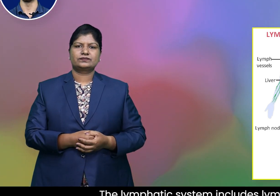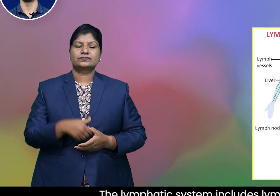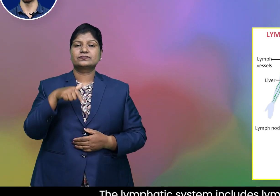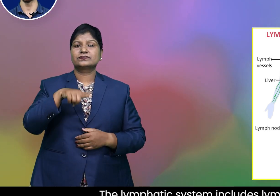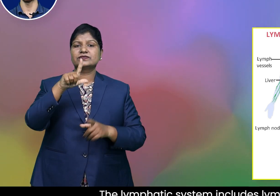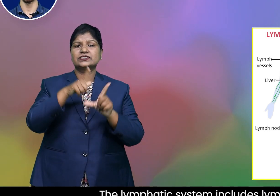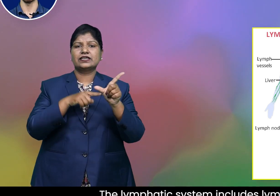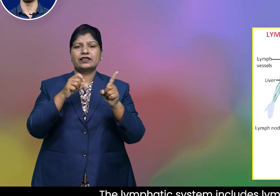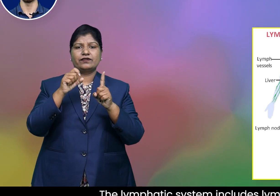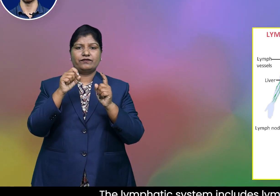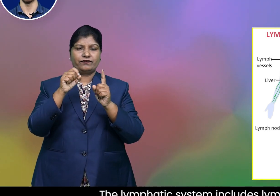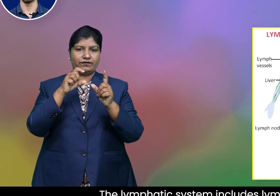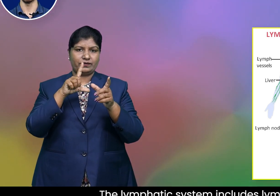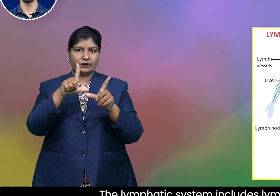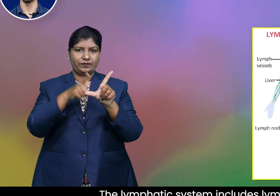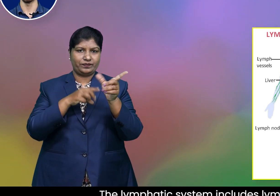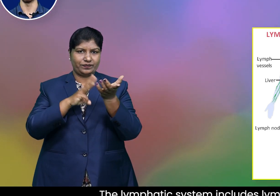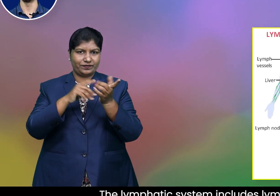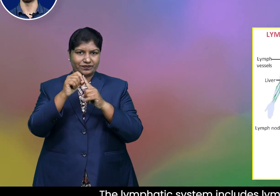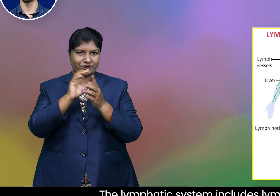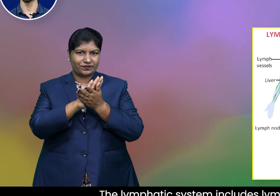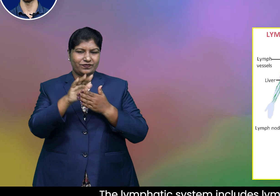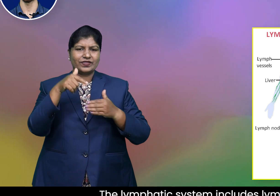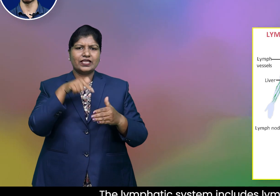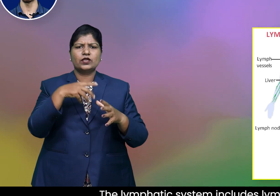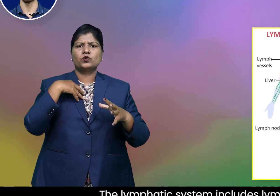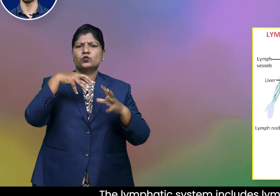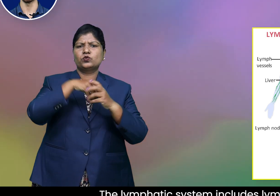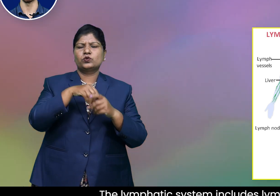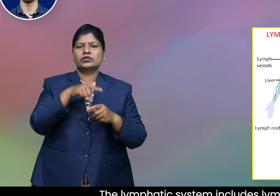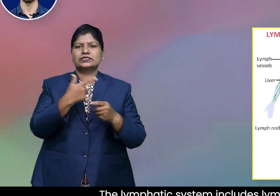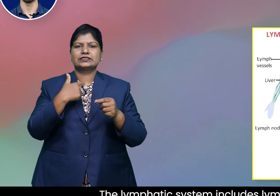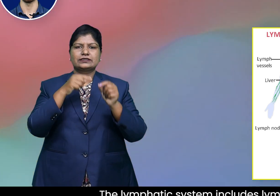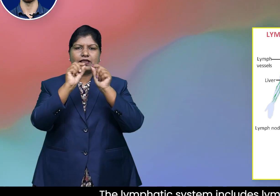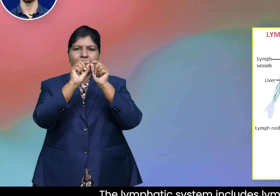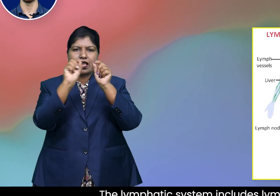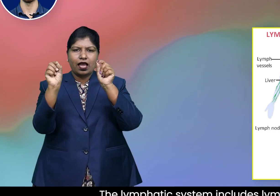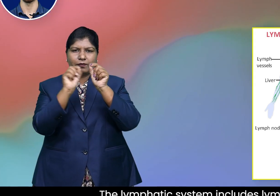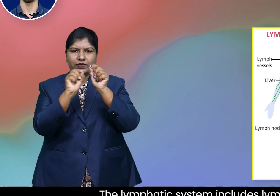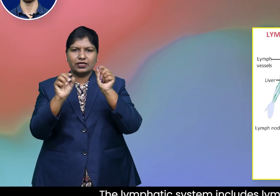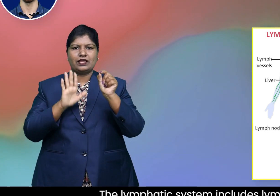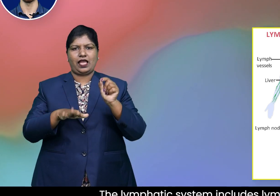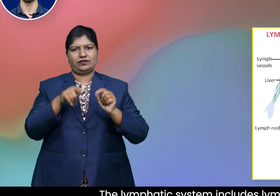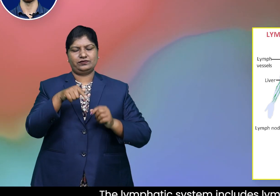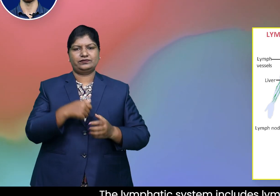The lymphatic system includes lymphatic capillaries,